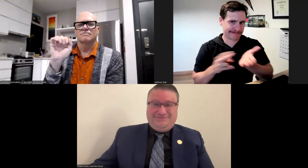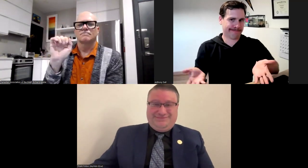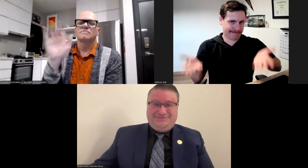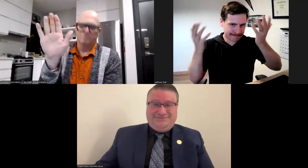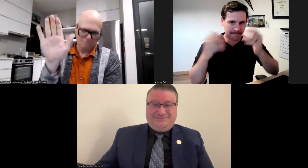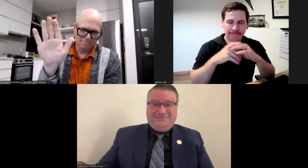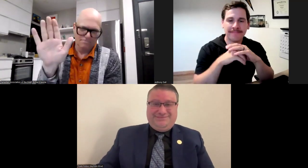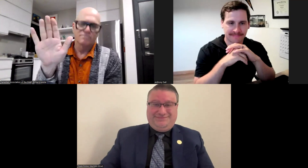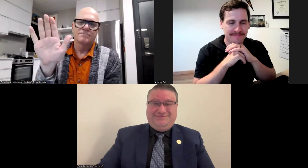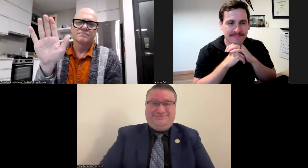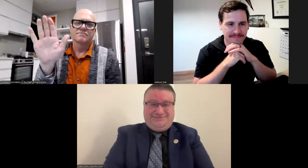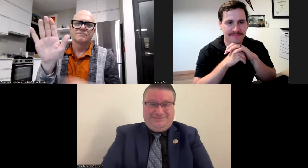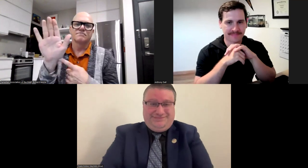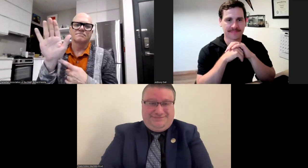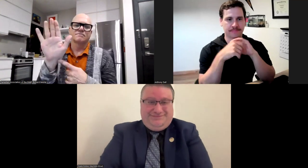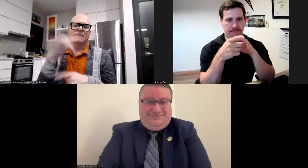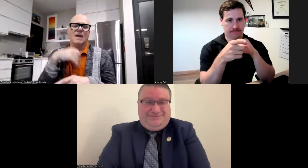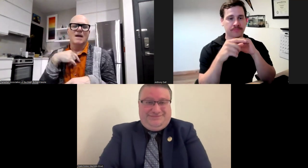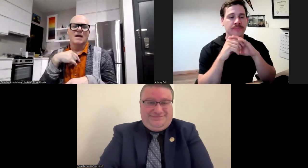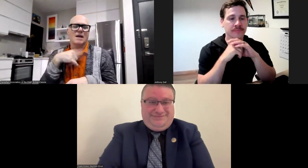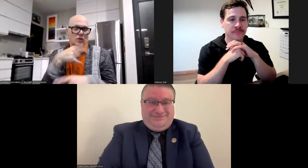Oh, hopefully more people will get to signing that.